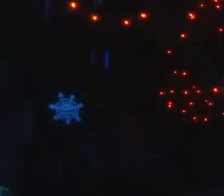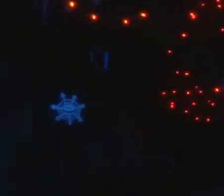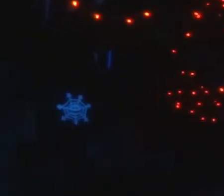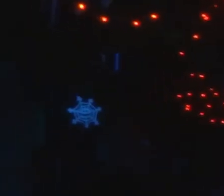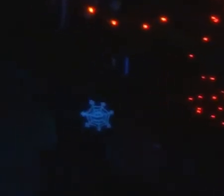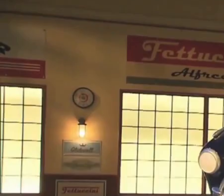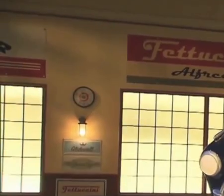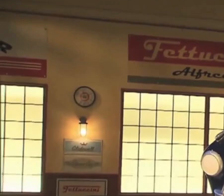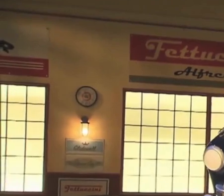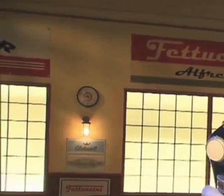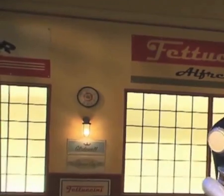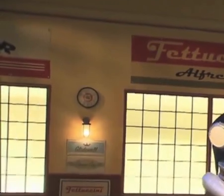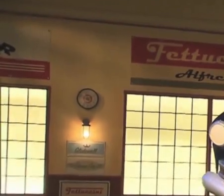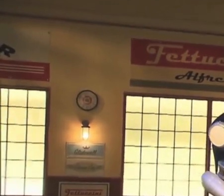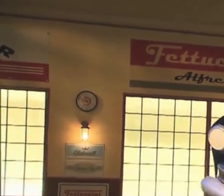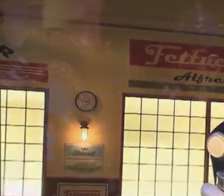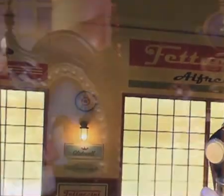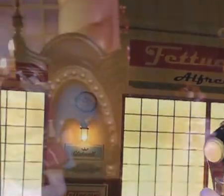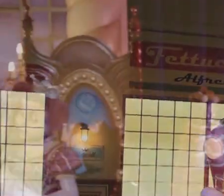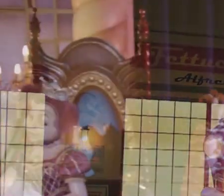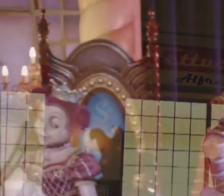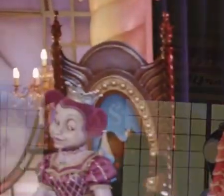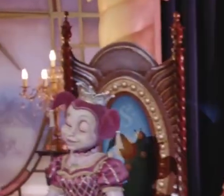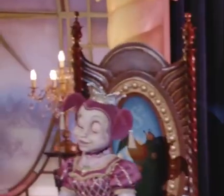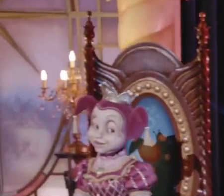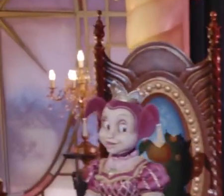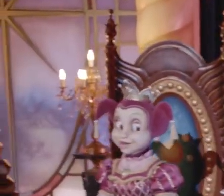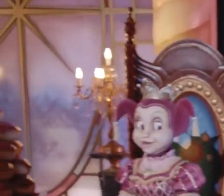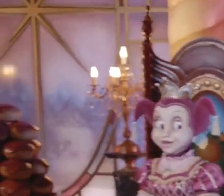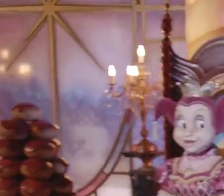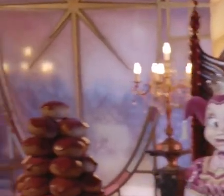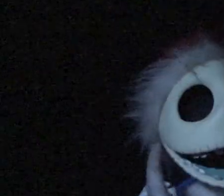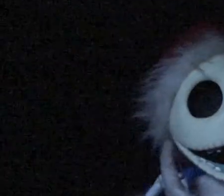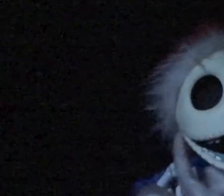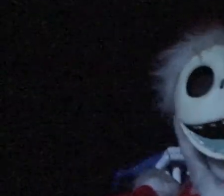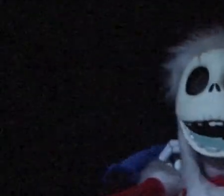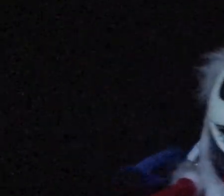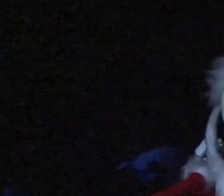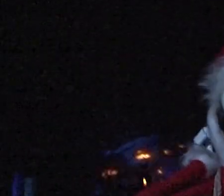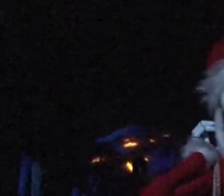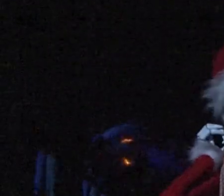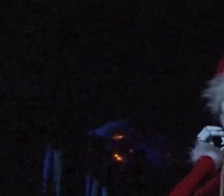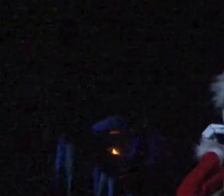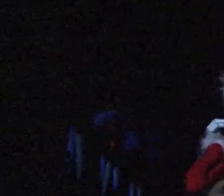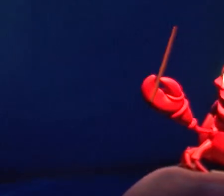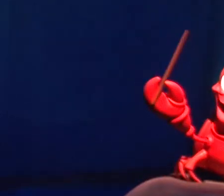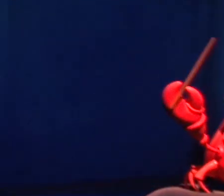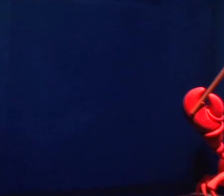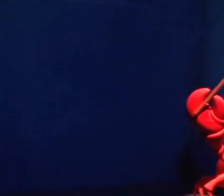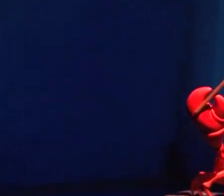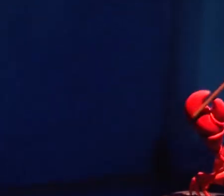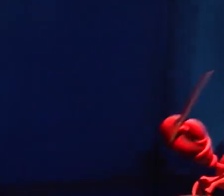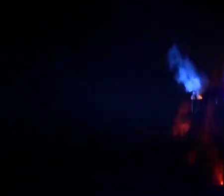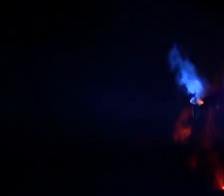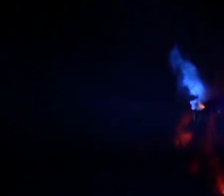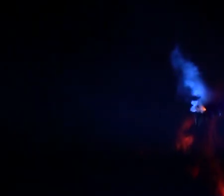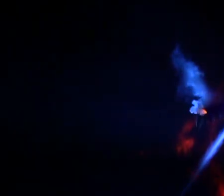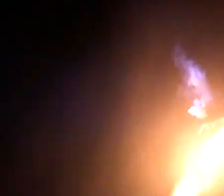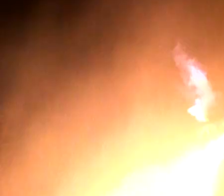thousands of animatronics tell stories, give life and vibrancy to environments, and perform in roles of all shapes and sizes.